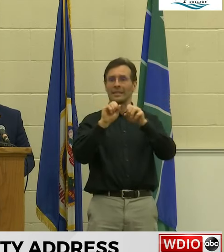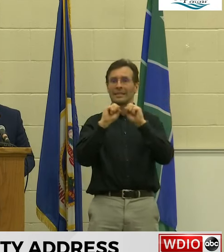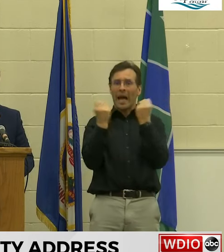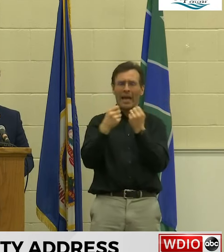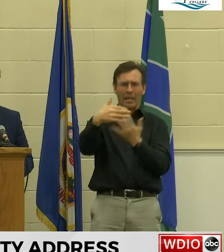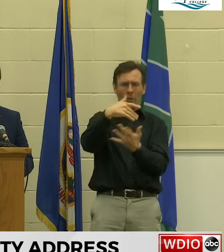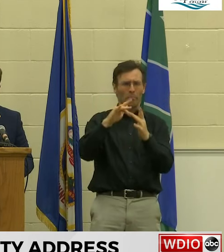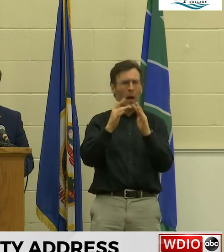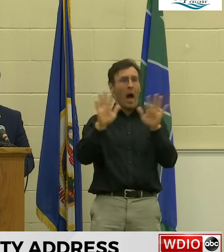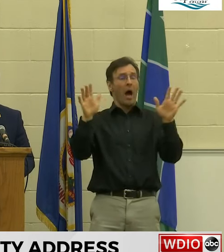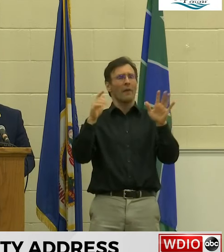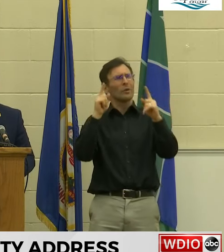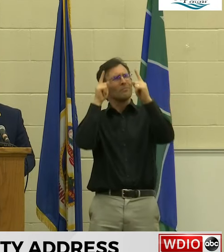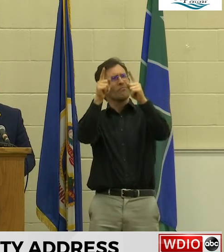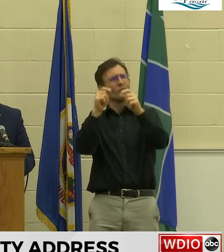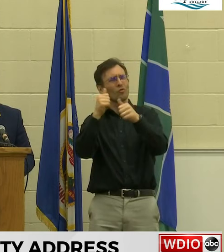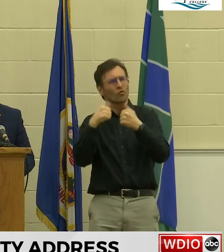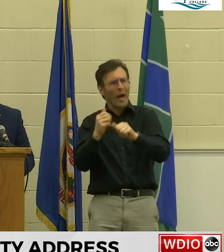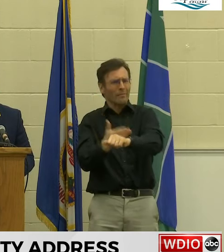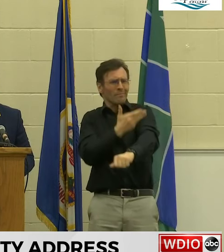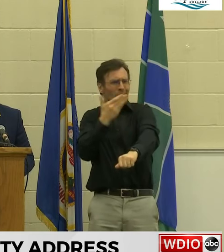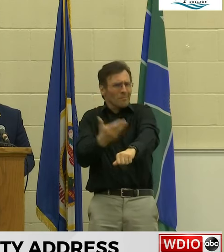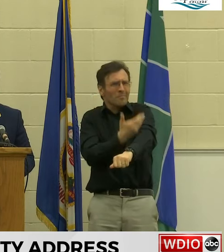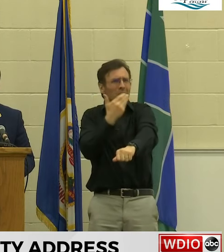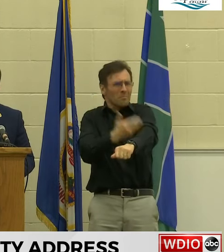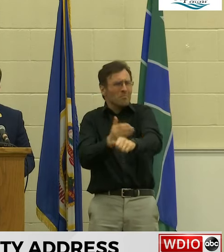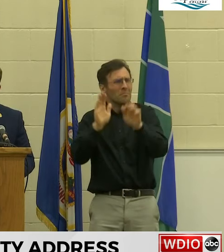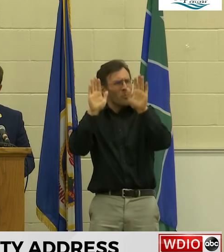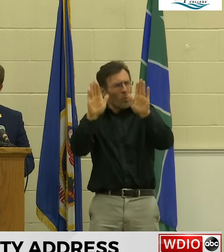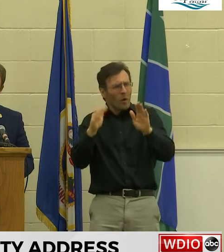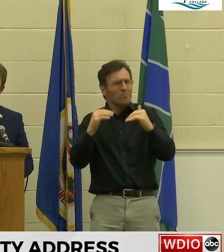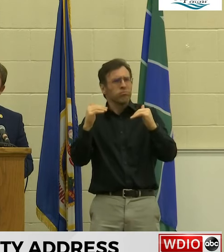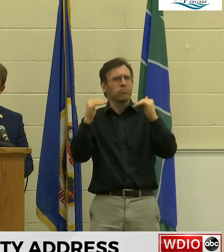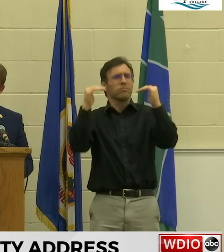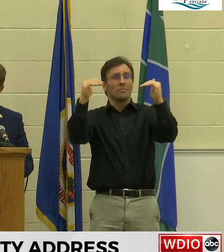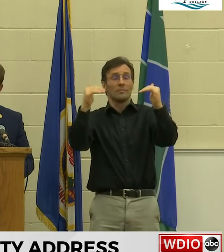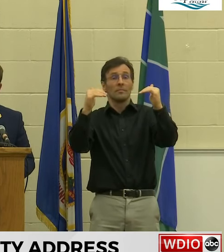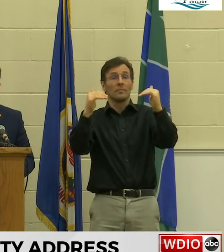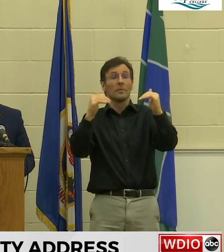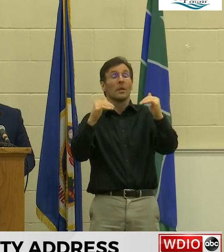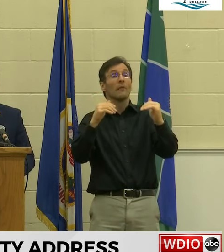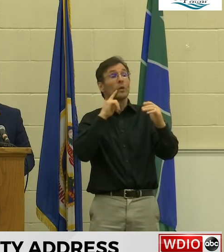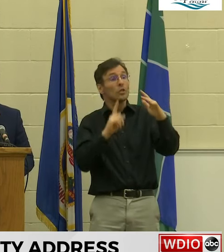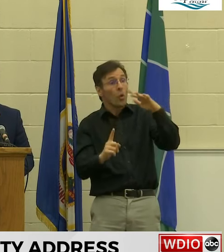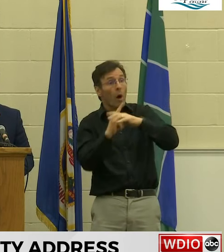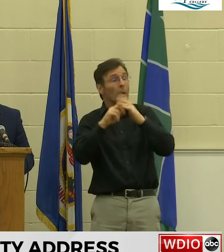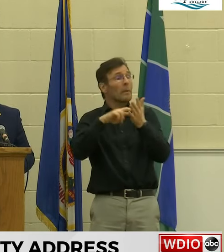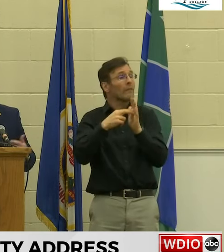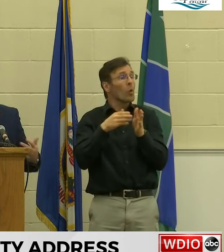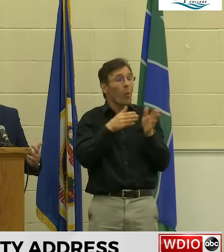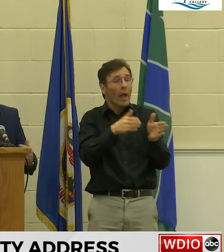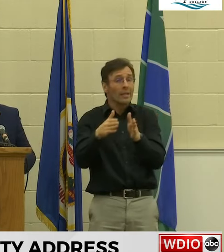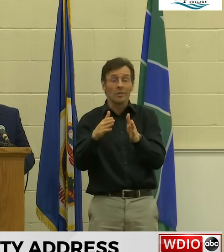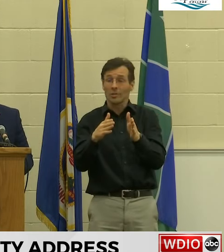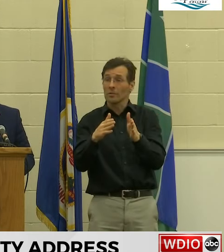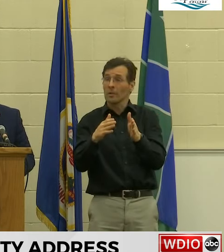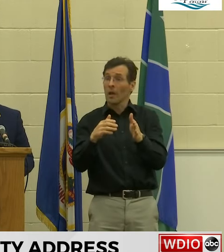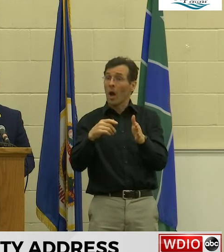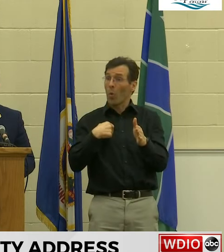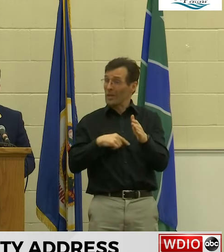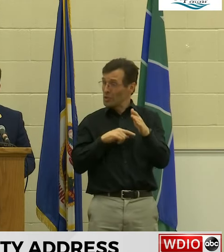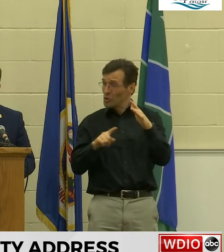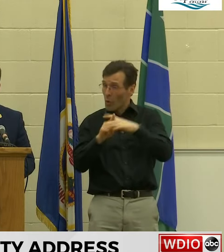commit ourselves to civic excellence. Our light shines more brilliantly when we show up in meaningful ways. So I ask you, are we showing up